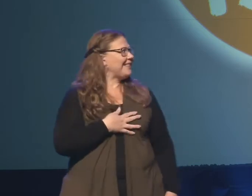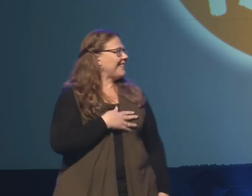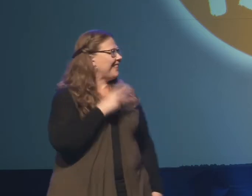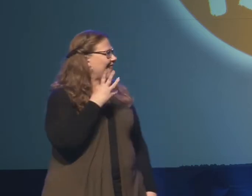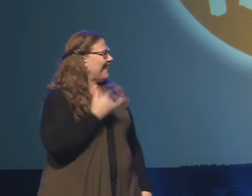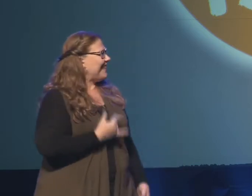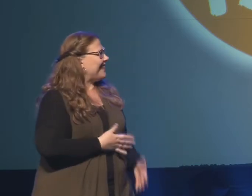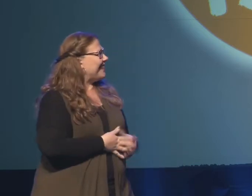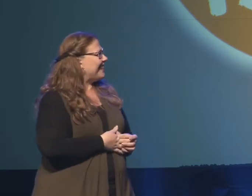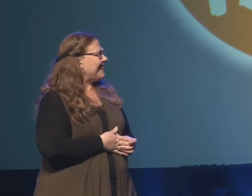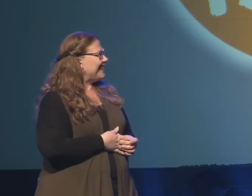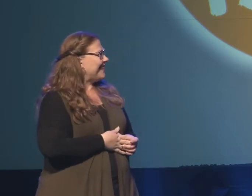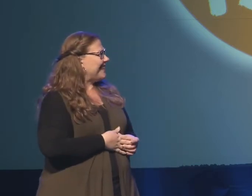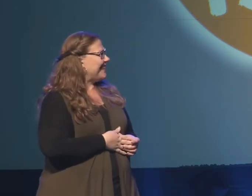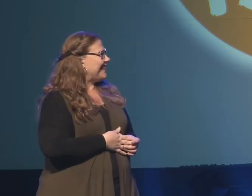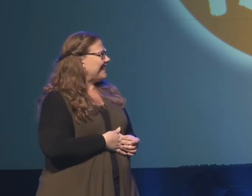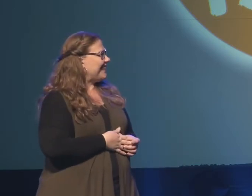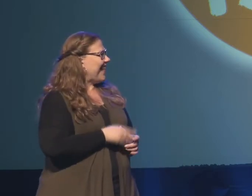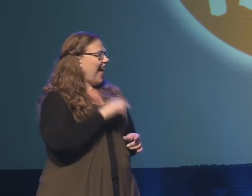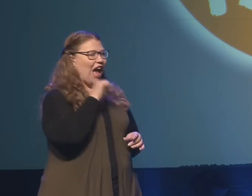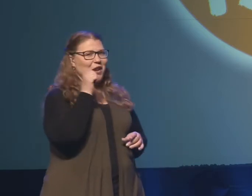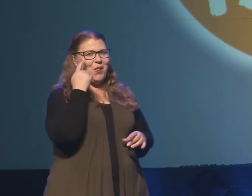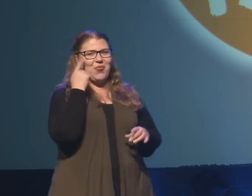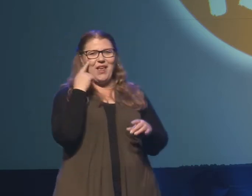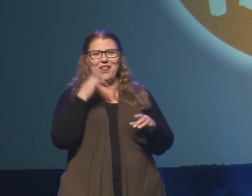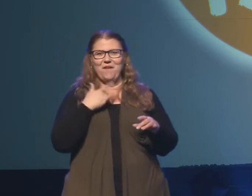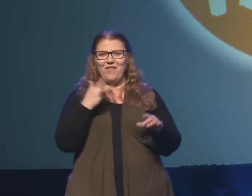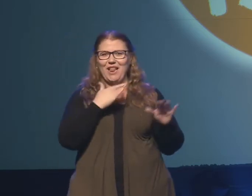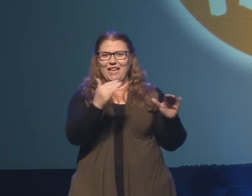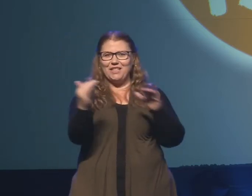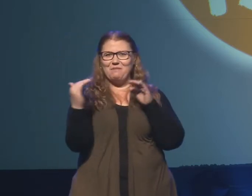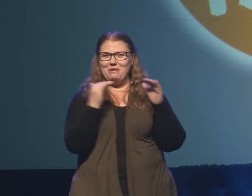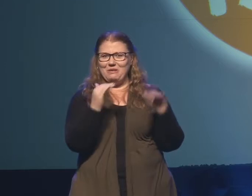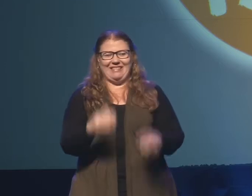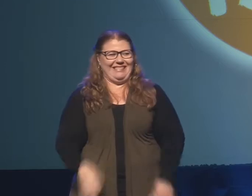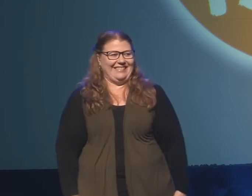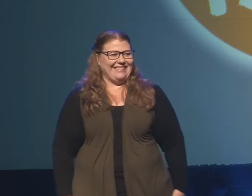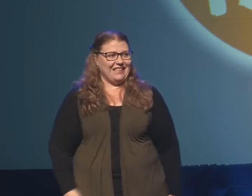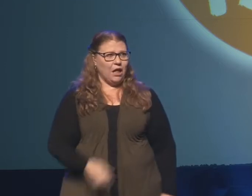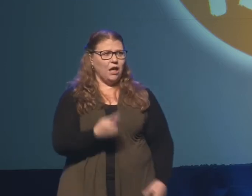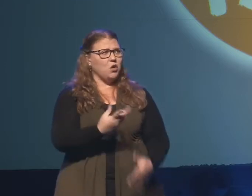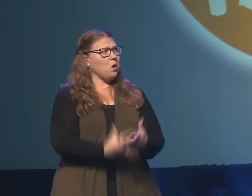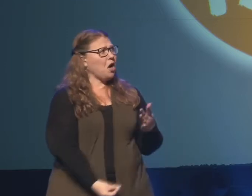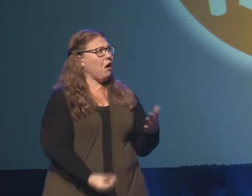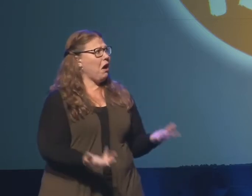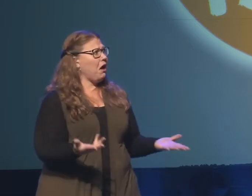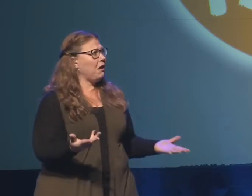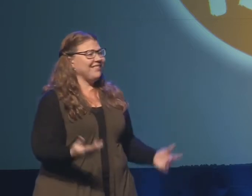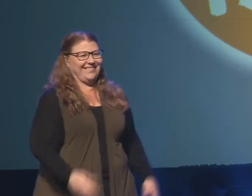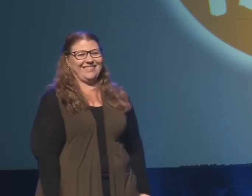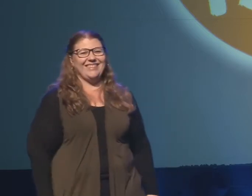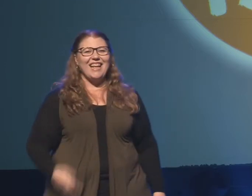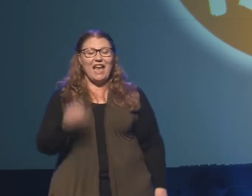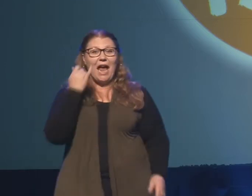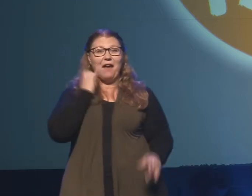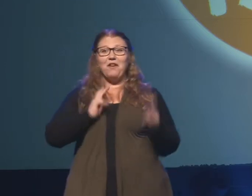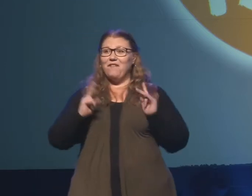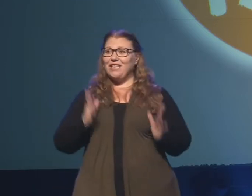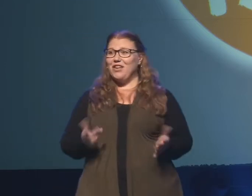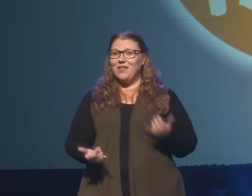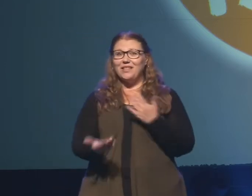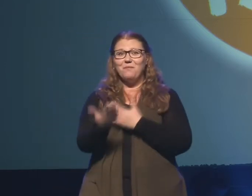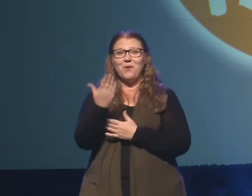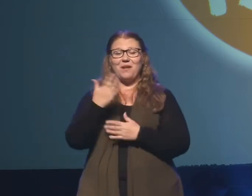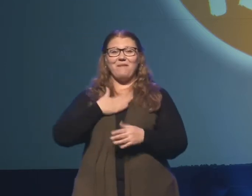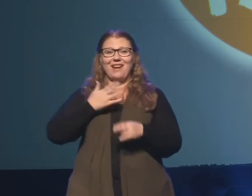Wendy, I don't think the feeling is mutual. I don't know. They're like, you were gone? Listen, if you're a guest this morning, my name